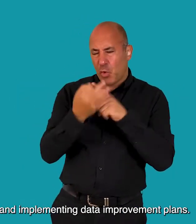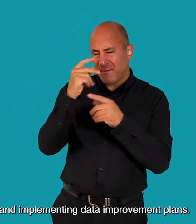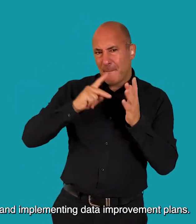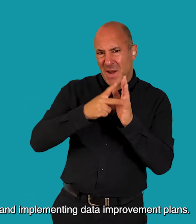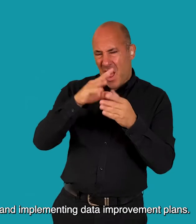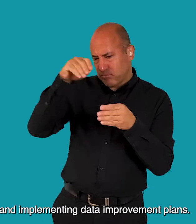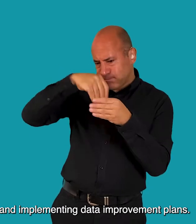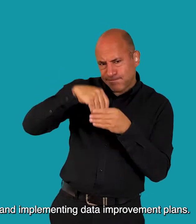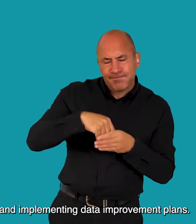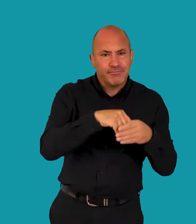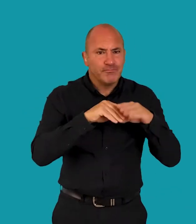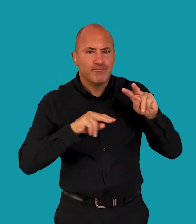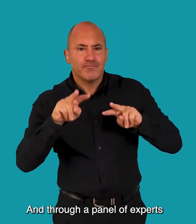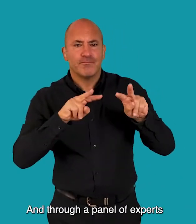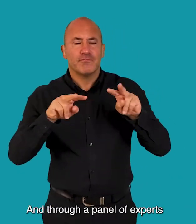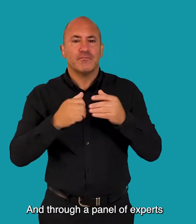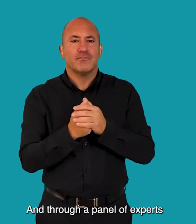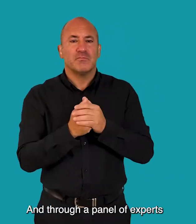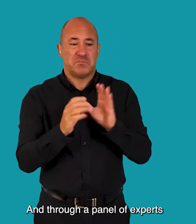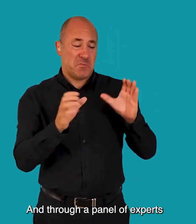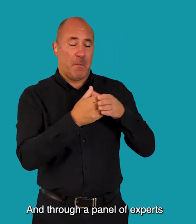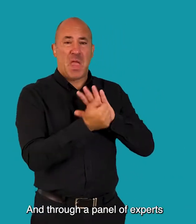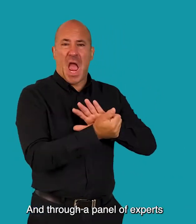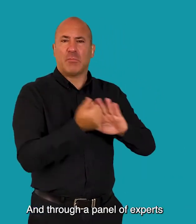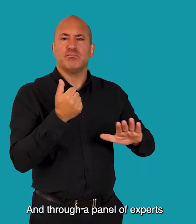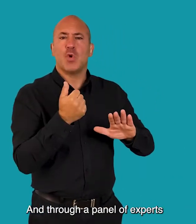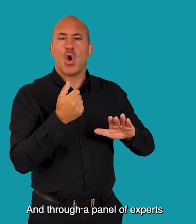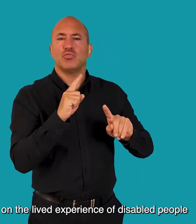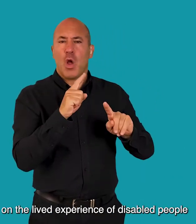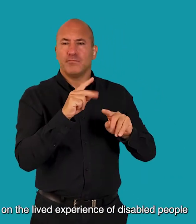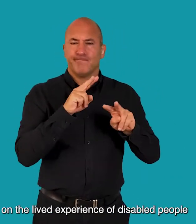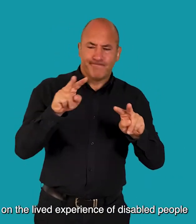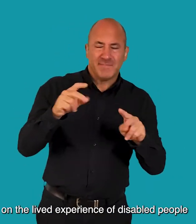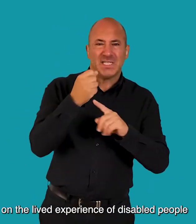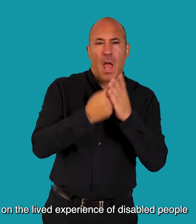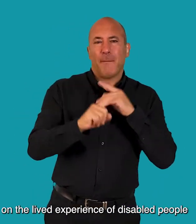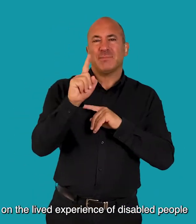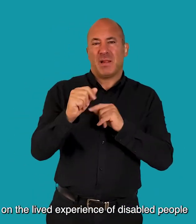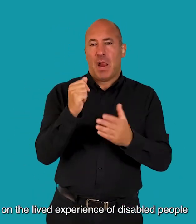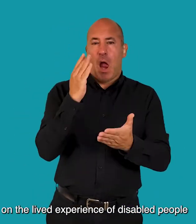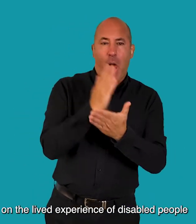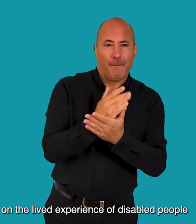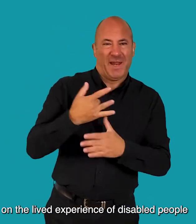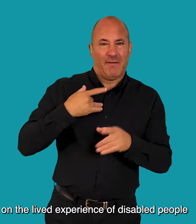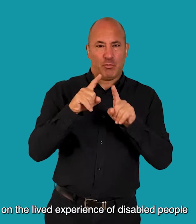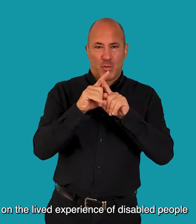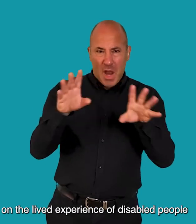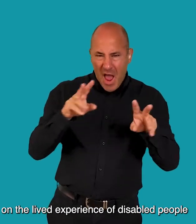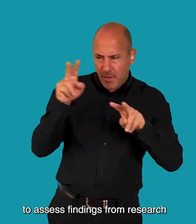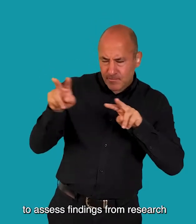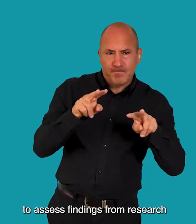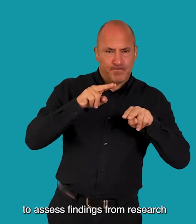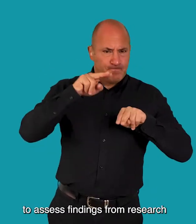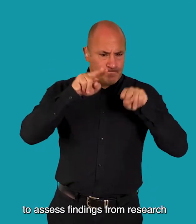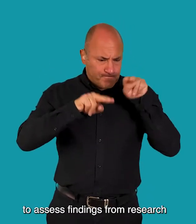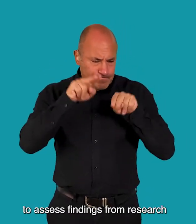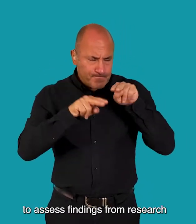improvement plans, and through a panel of experts on the lived experience of disabled people to assess findings